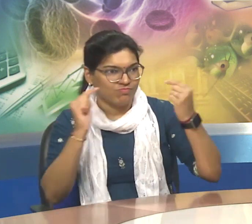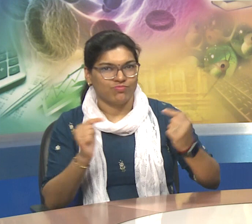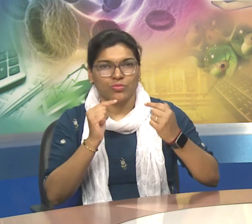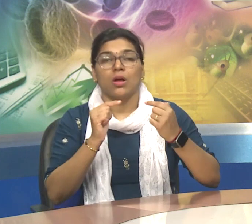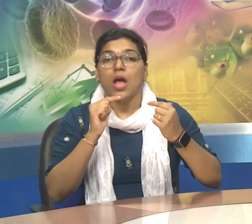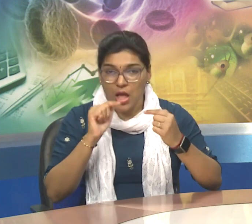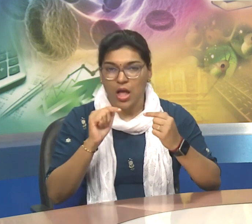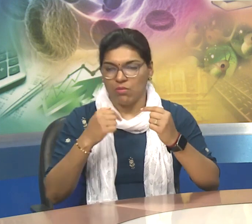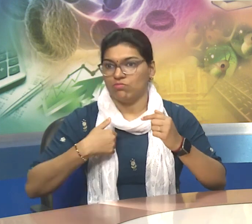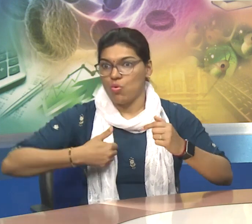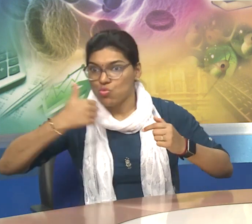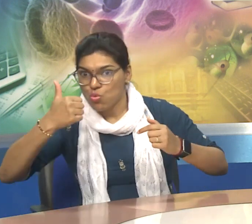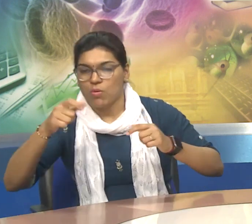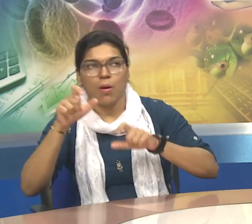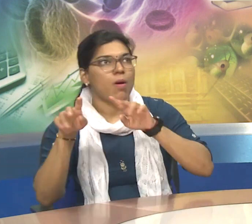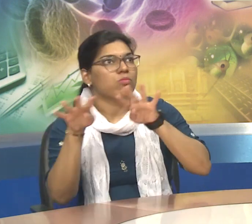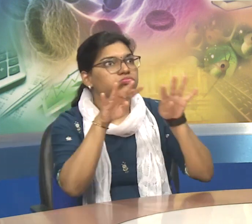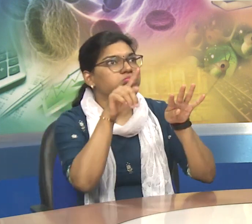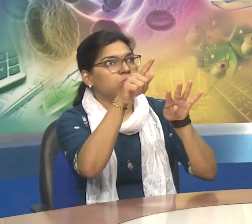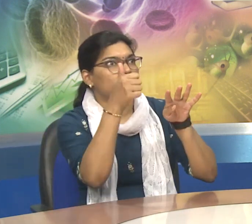when they are not agreed on a same point.